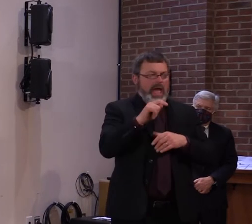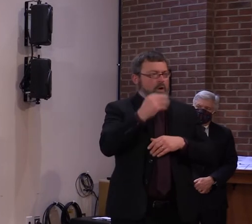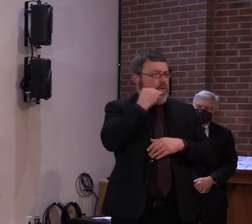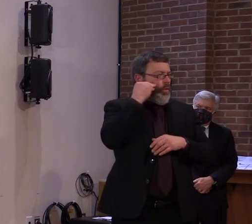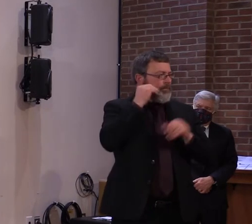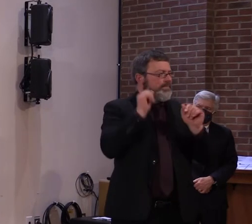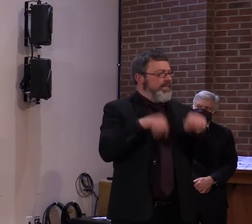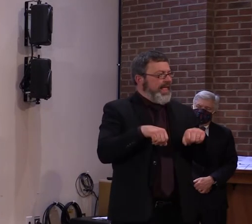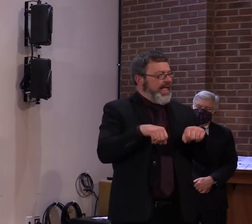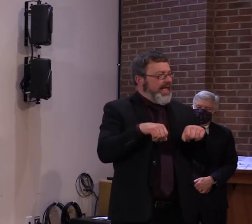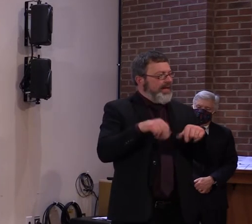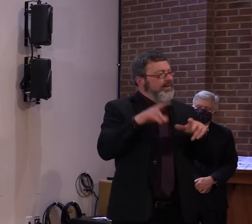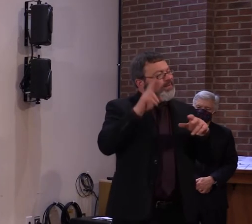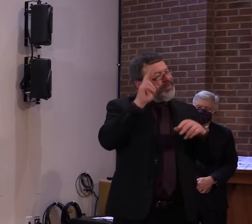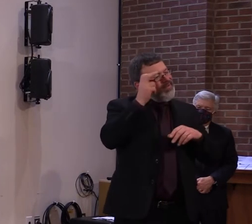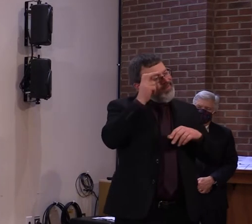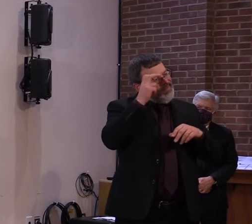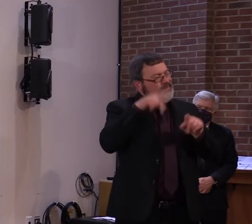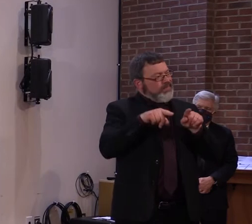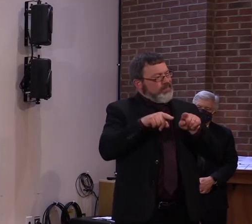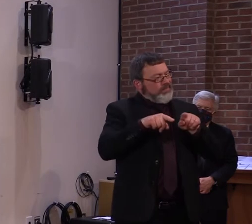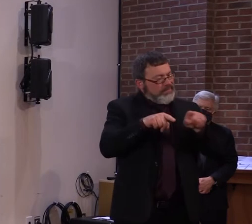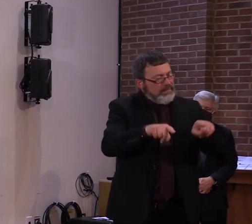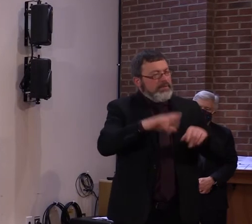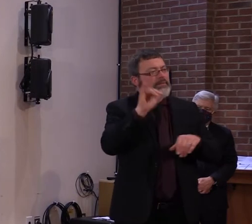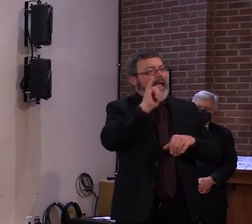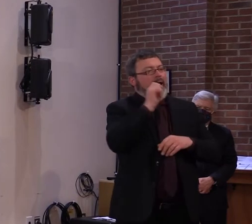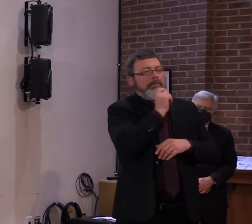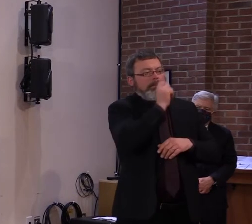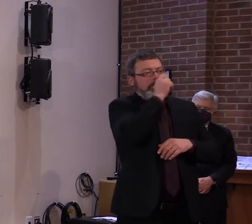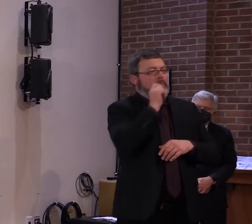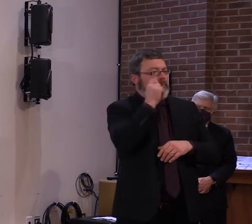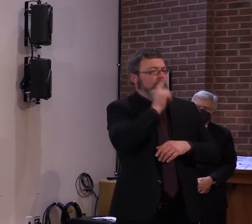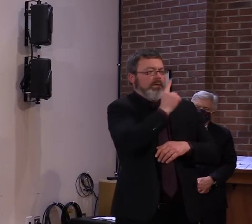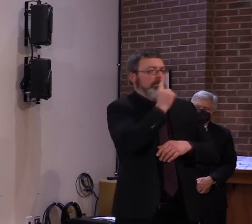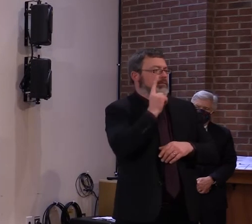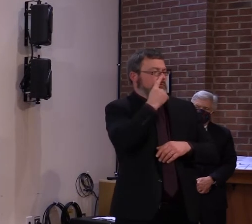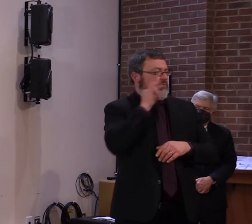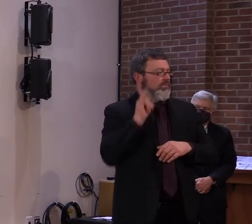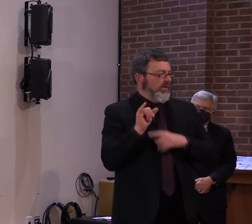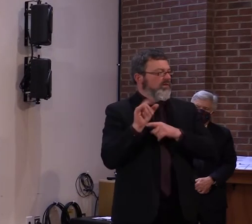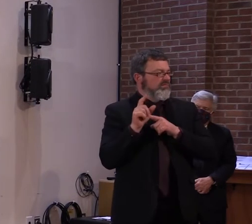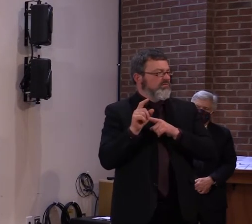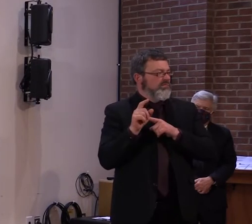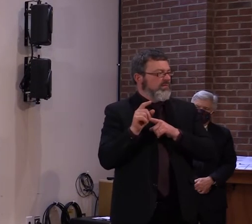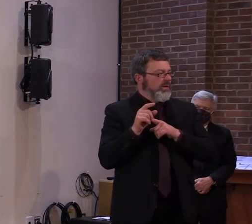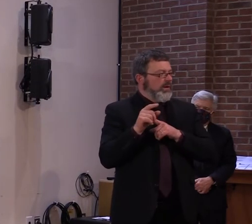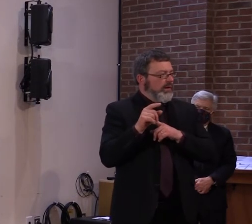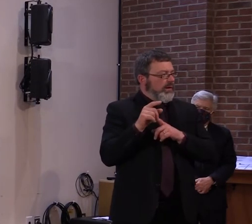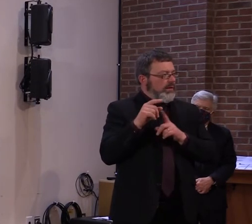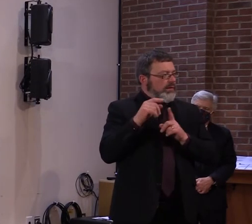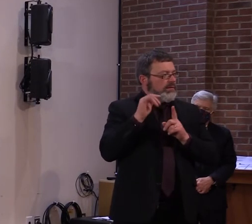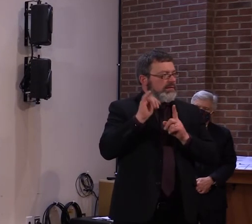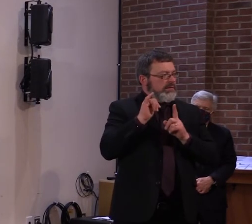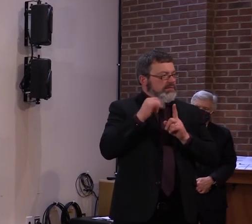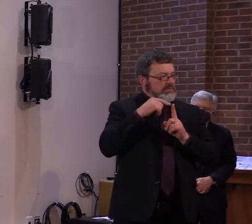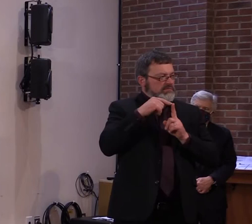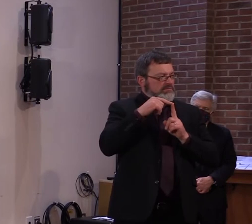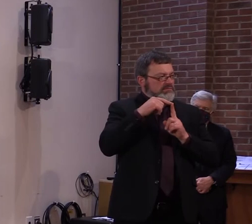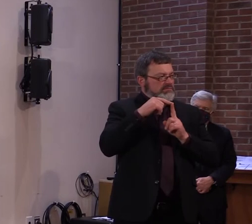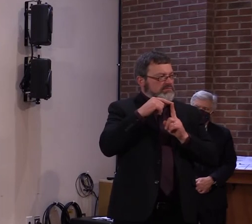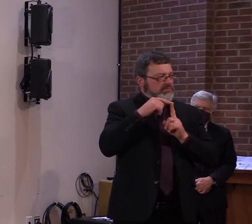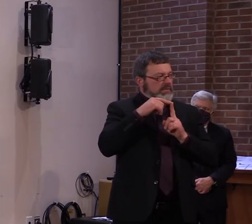PCR, but not exactly identical. It's called a molecular amplification test. It uses what's called